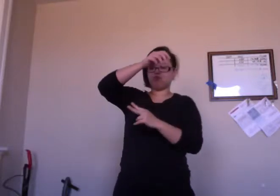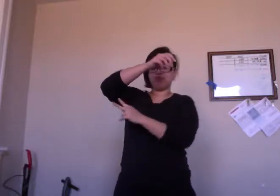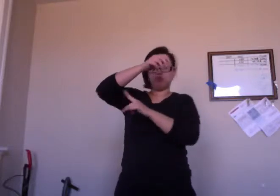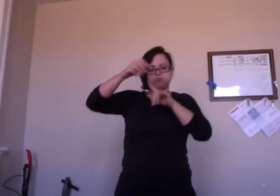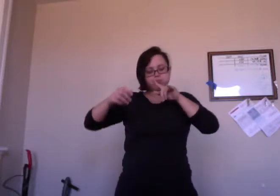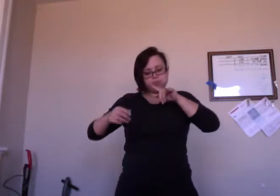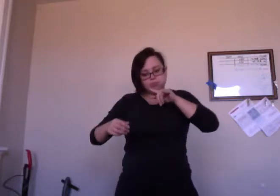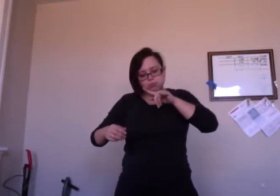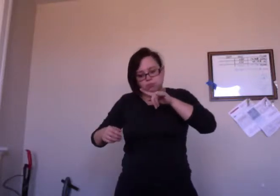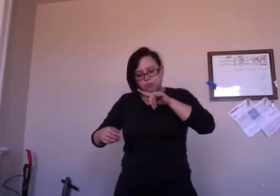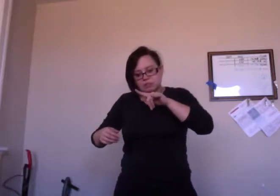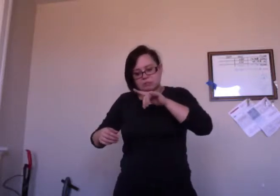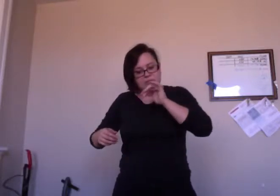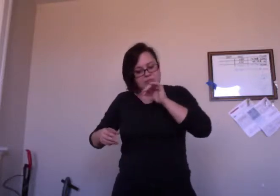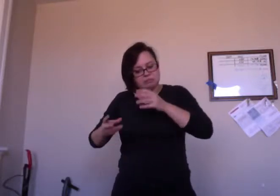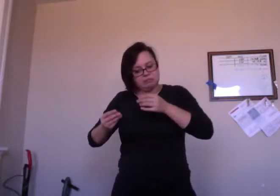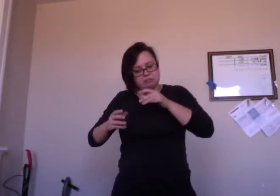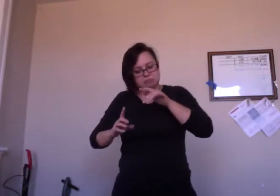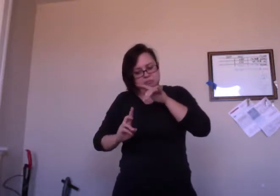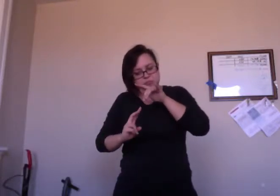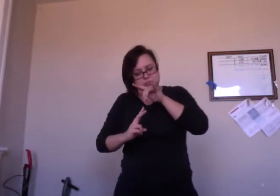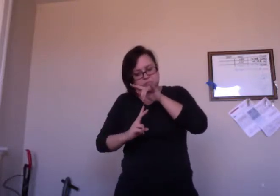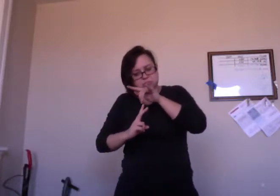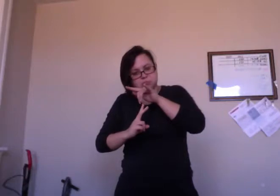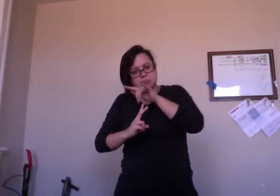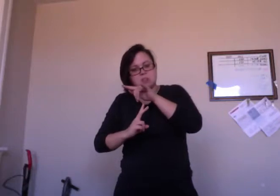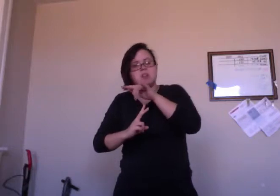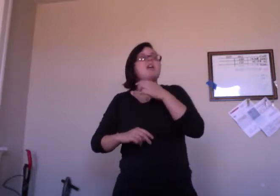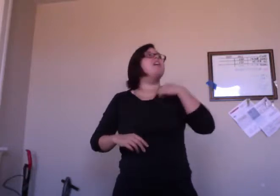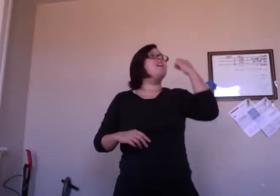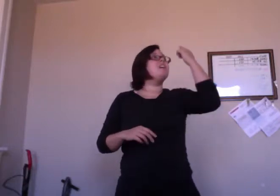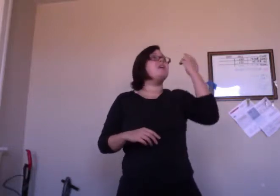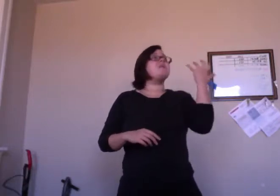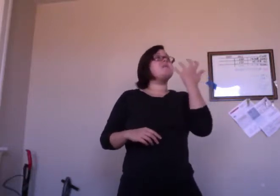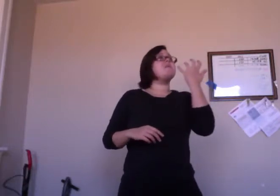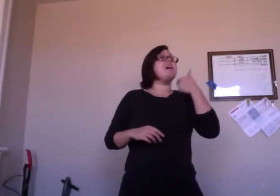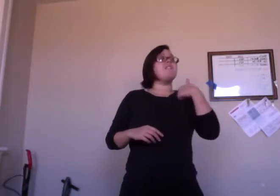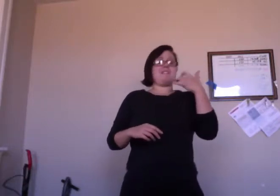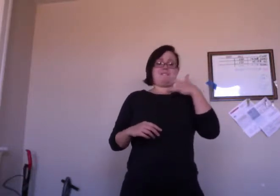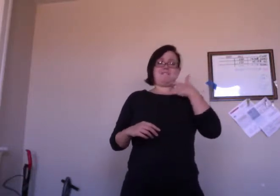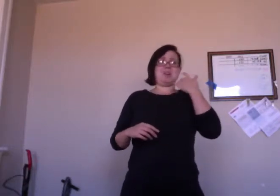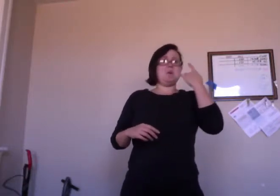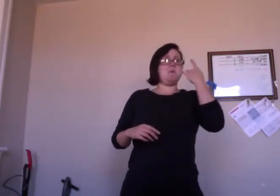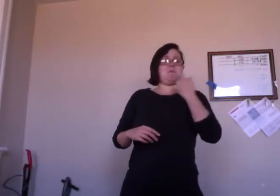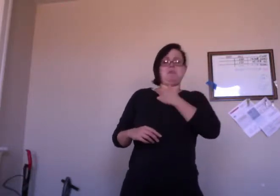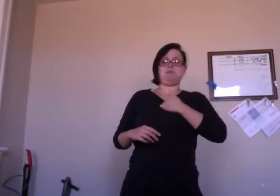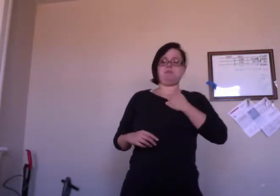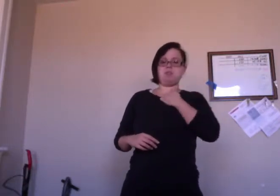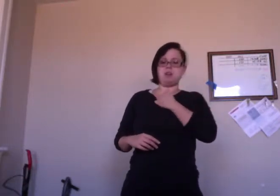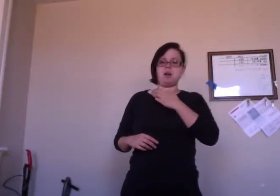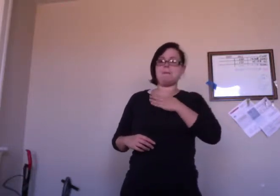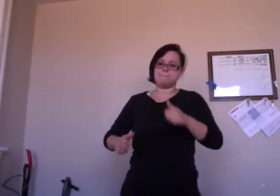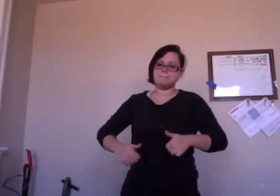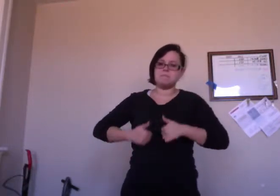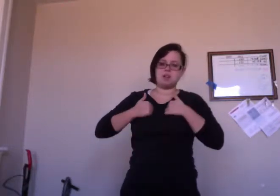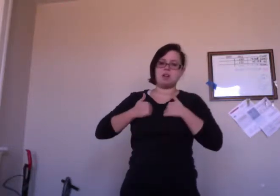I thought about, wow, I really feel one real regret. I've lived a good life. In my own humanity and mistakes, I've tried to get